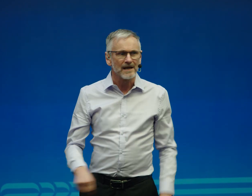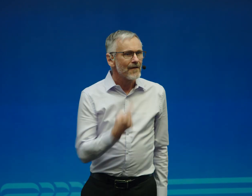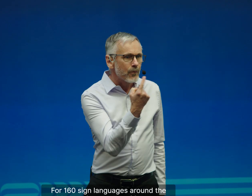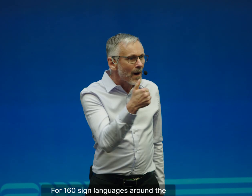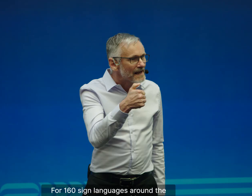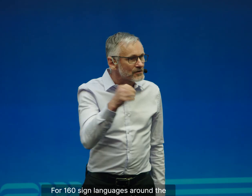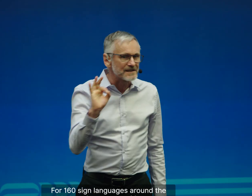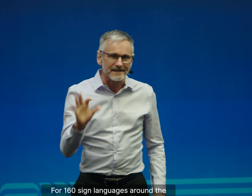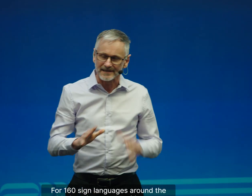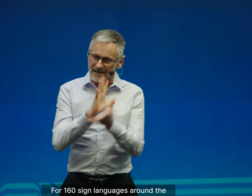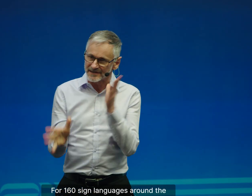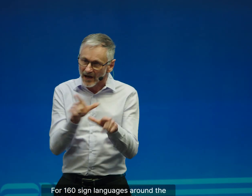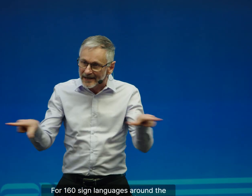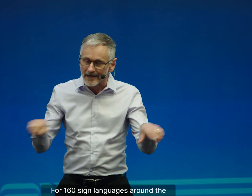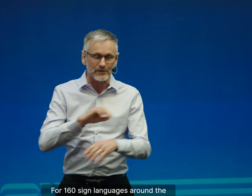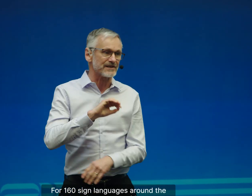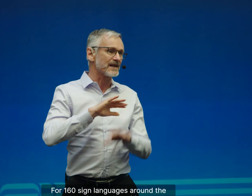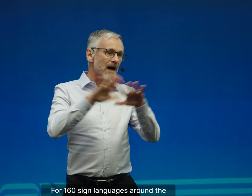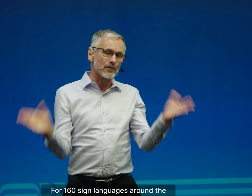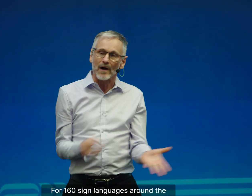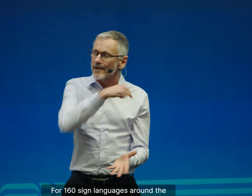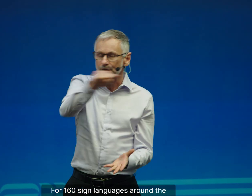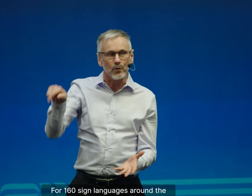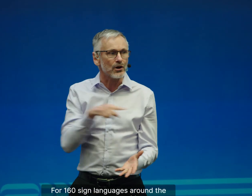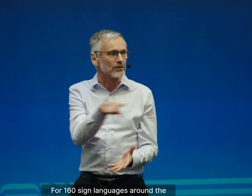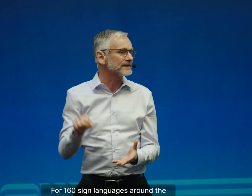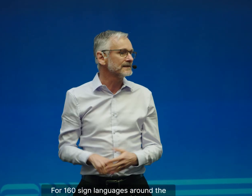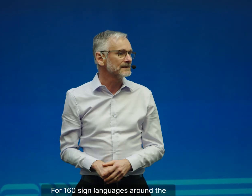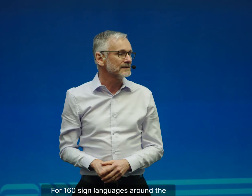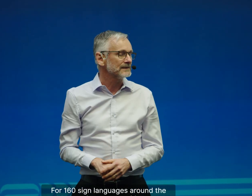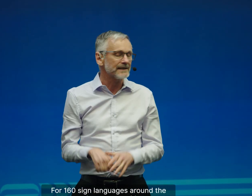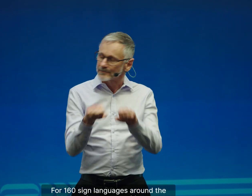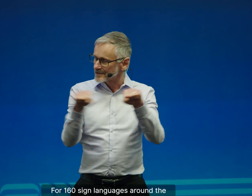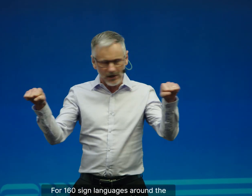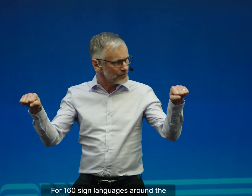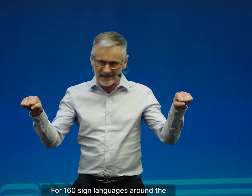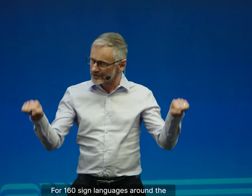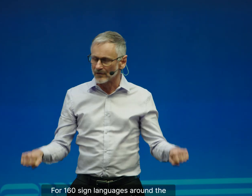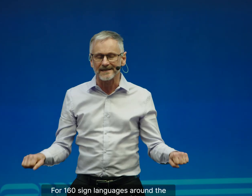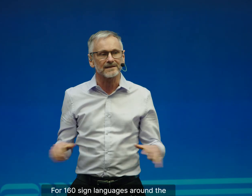For 160 sign languages around the world, there is no such writing